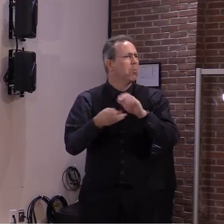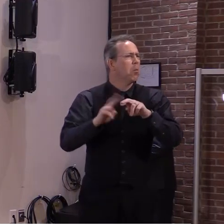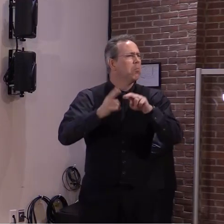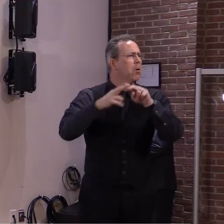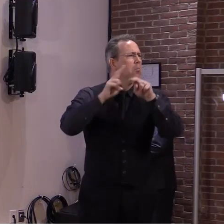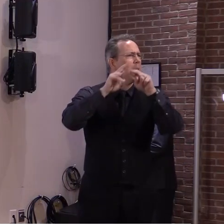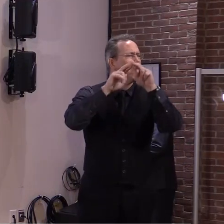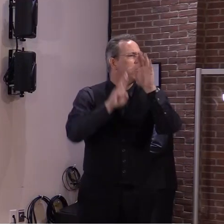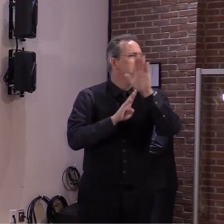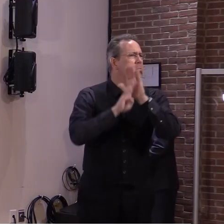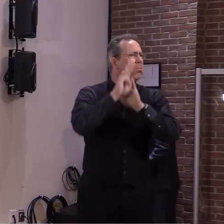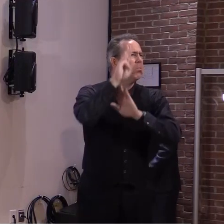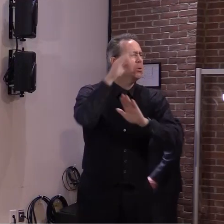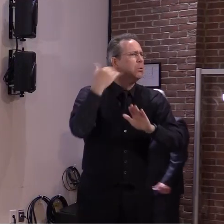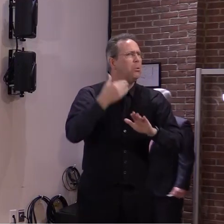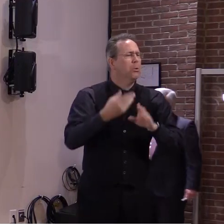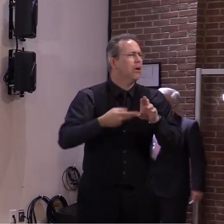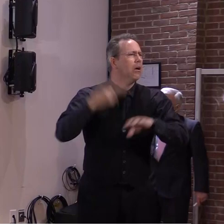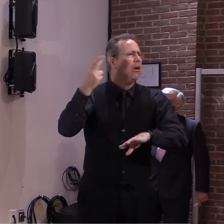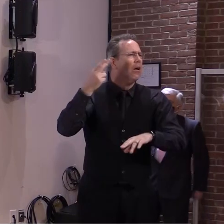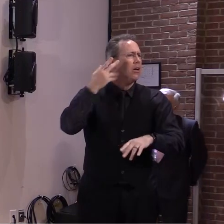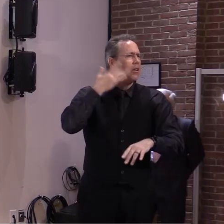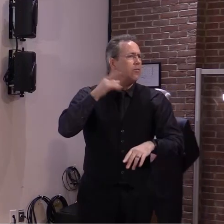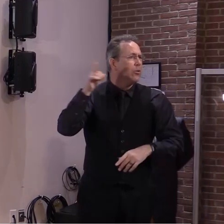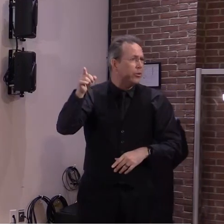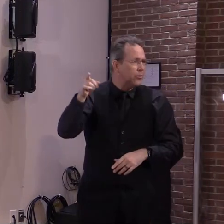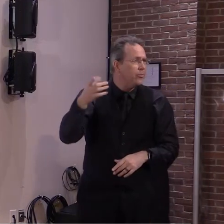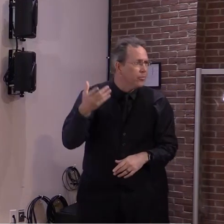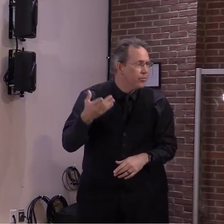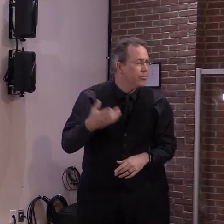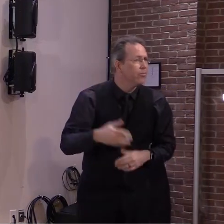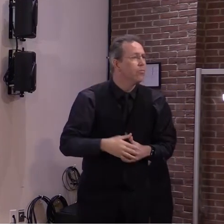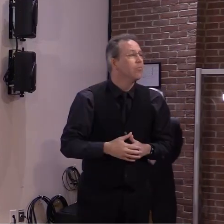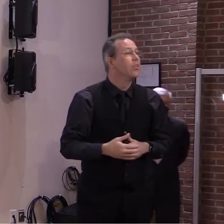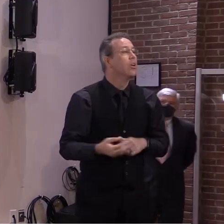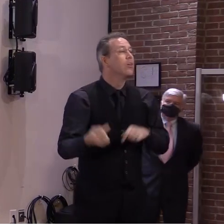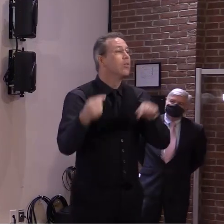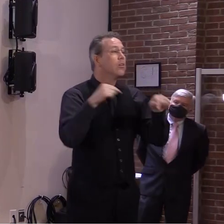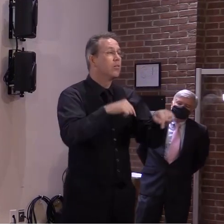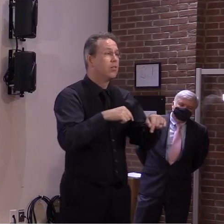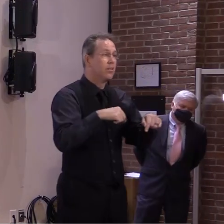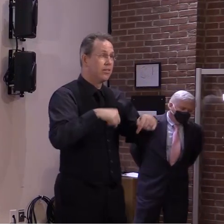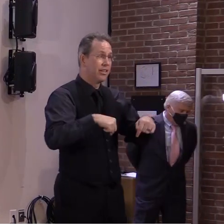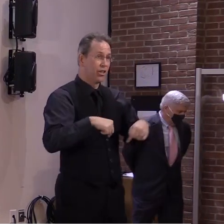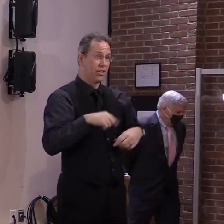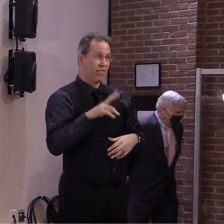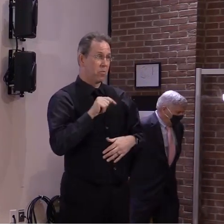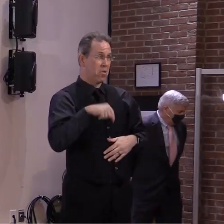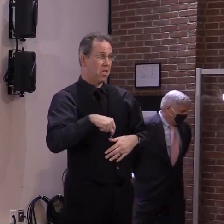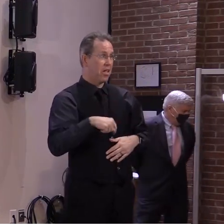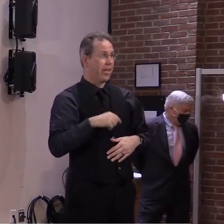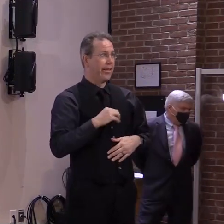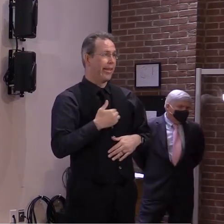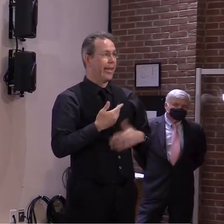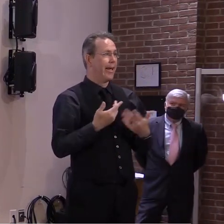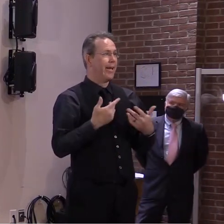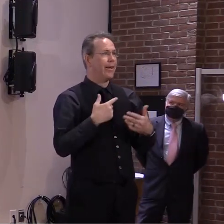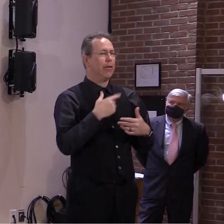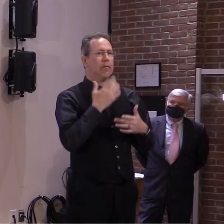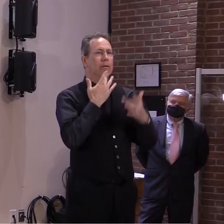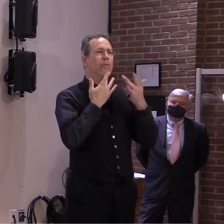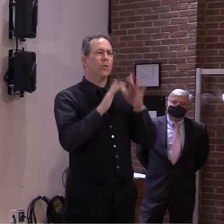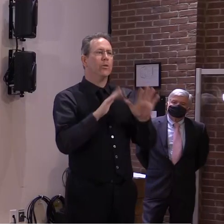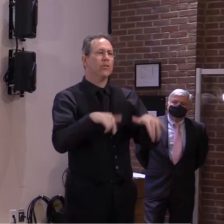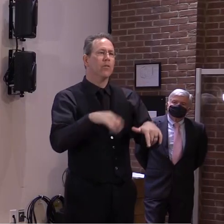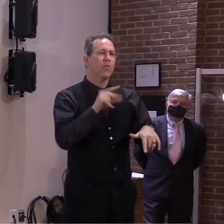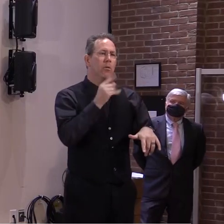make. I don't want to say we're fortunate now, but one thing that's true of this time is we're having a surge at a time